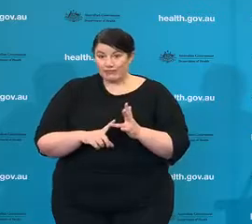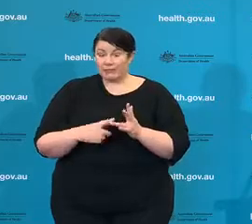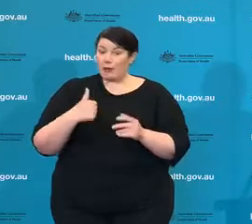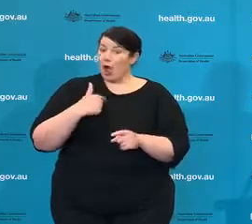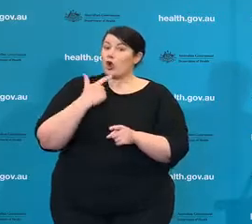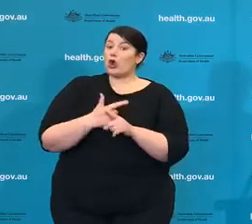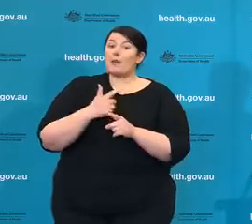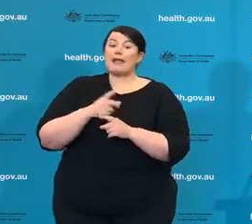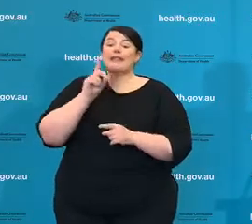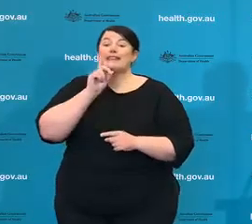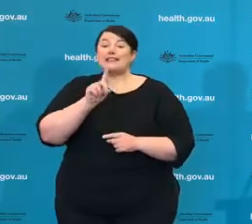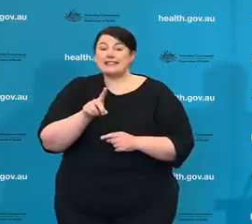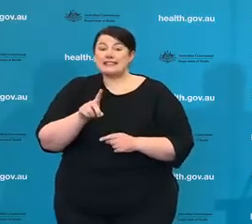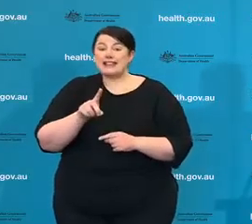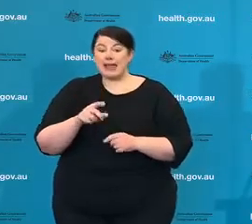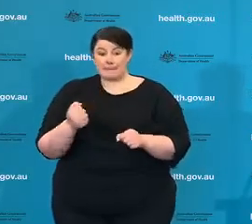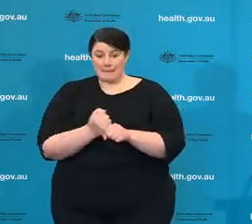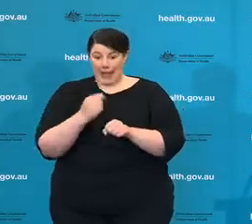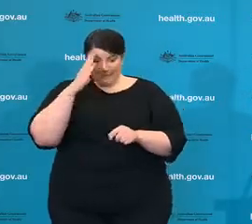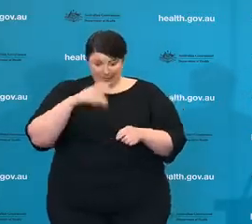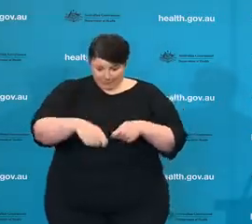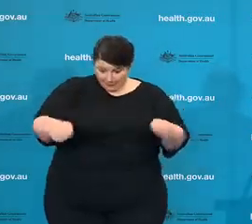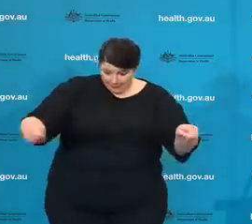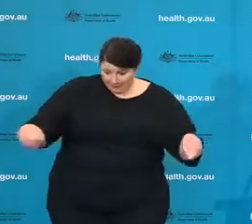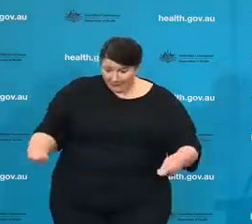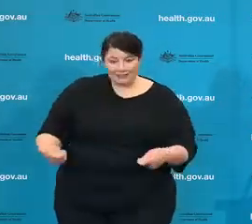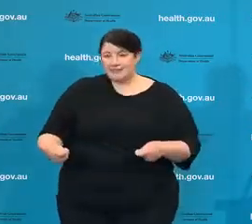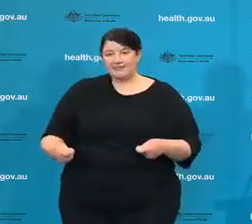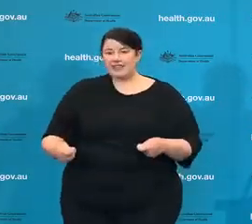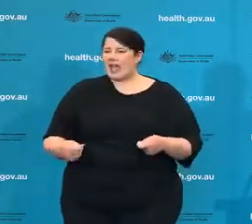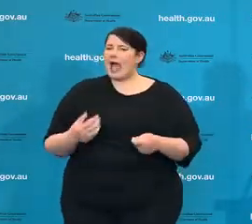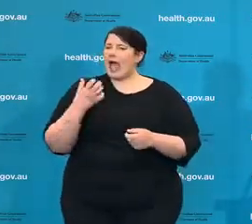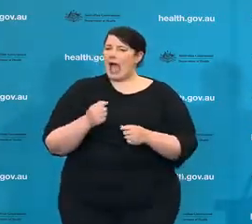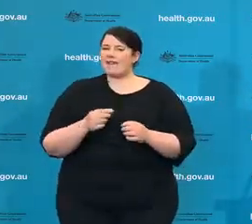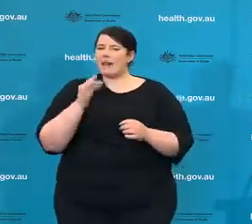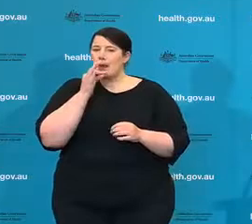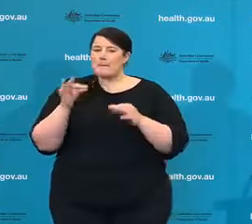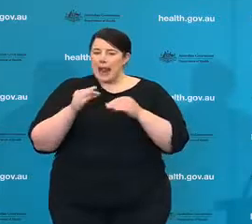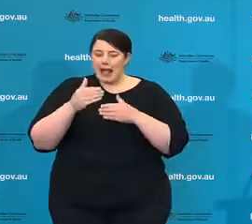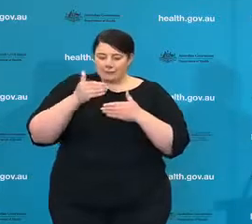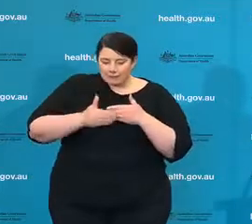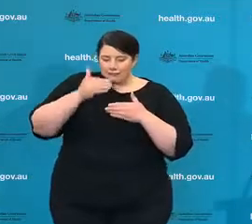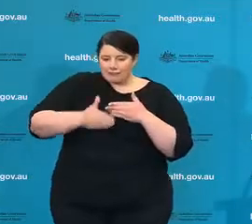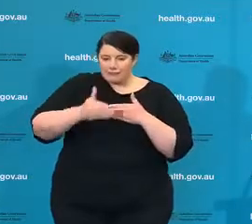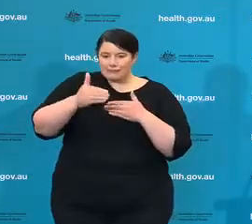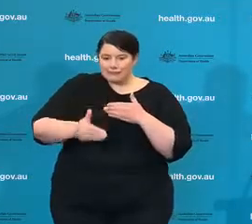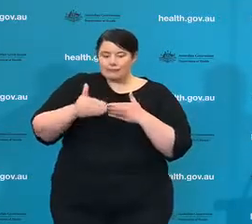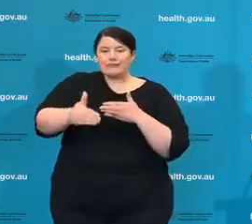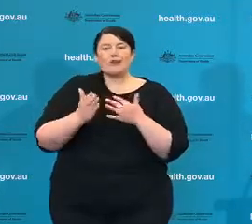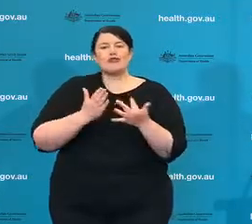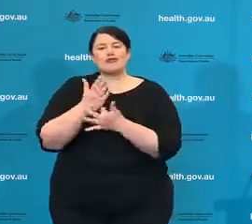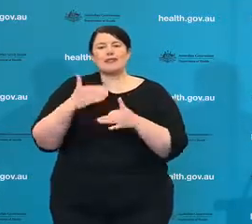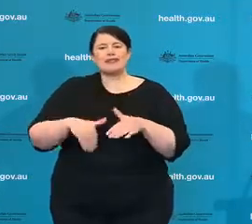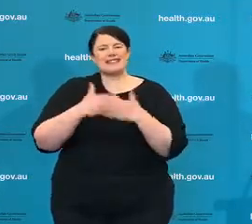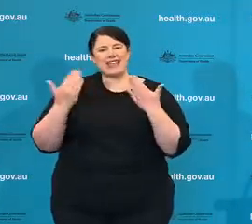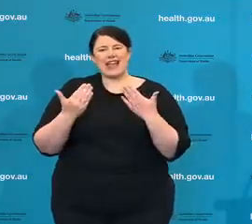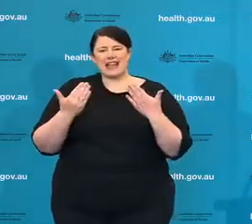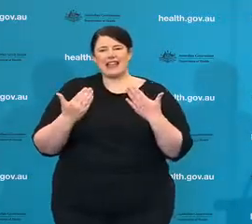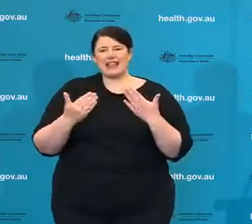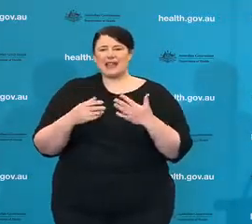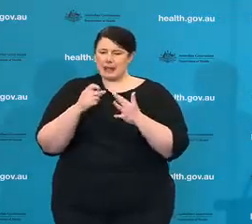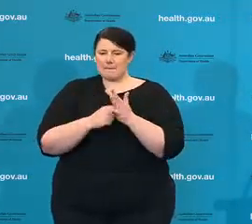was not simply about making a bed, it was about having small rituals during the day, which is known to be an important thing